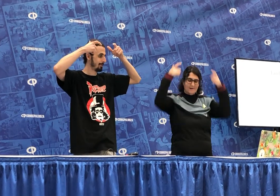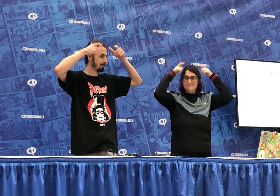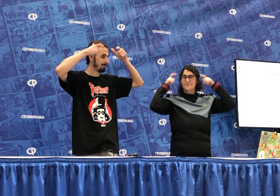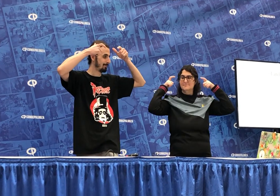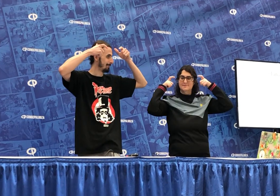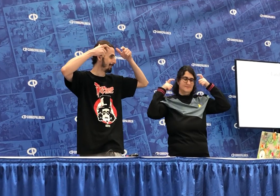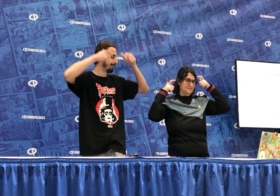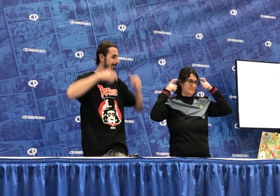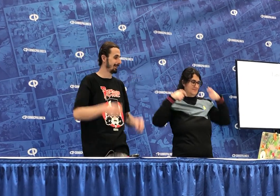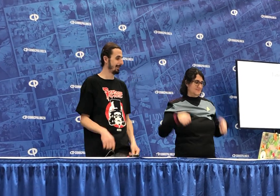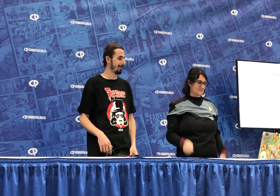right?